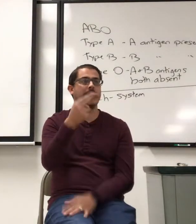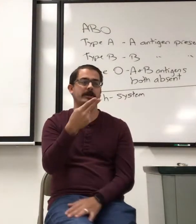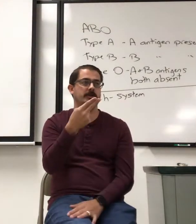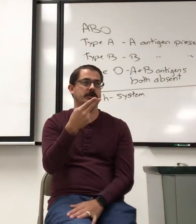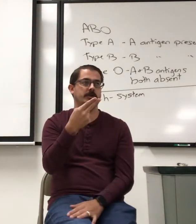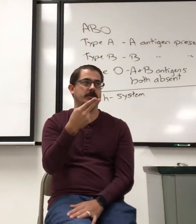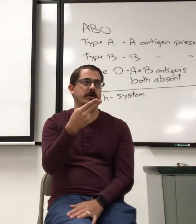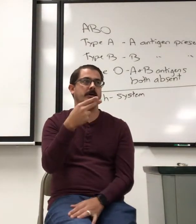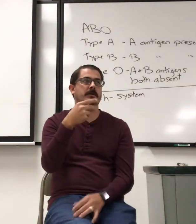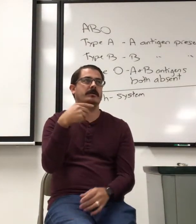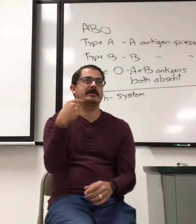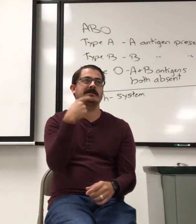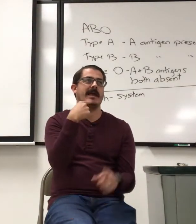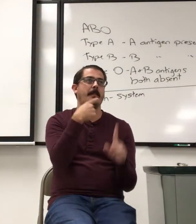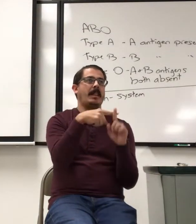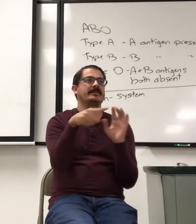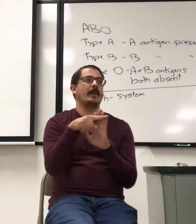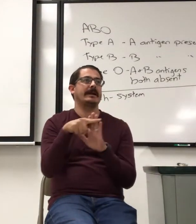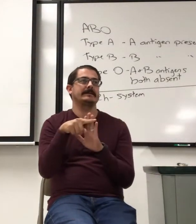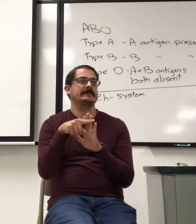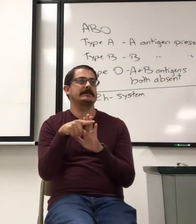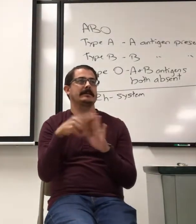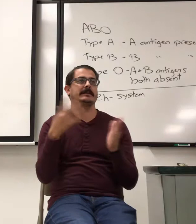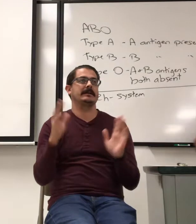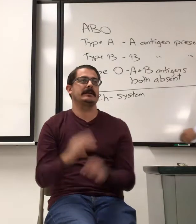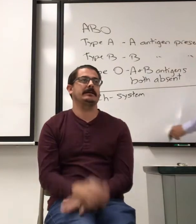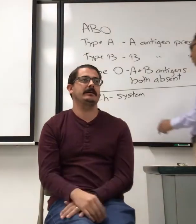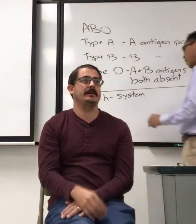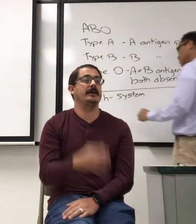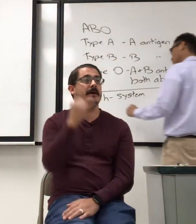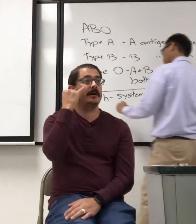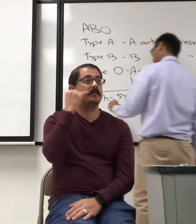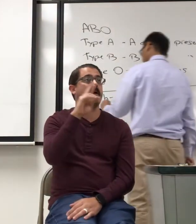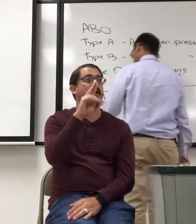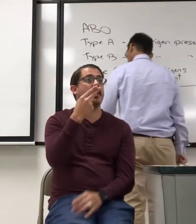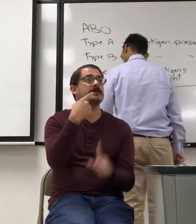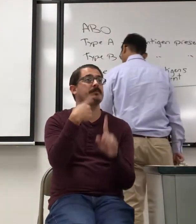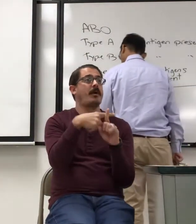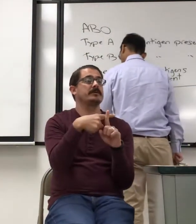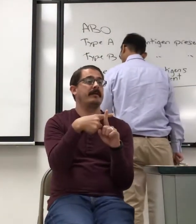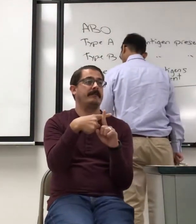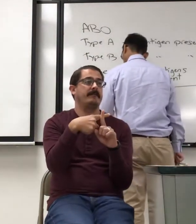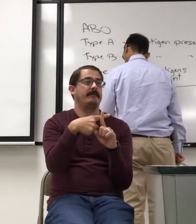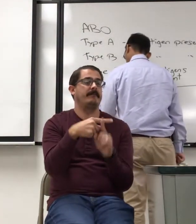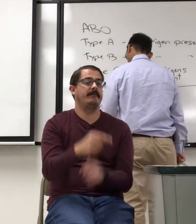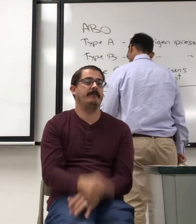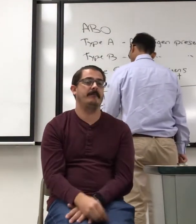just use plus or minus. If you're RH positive,